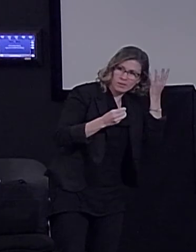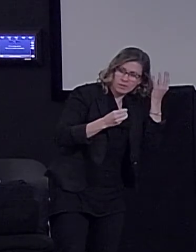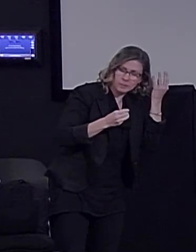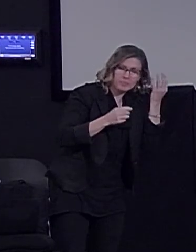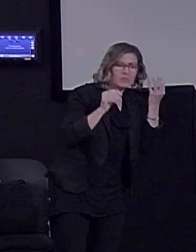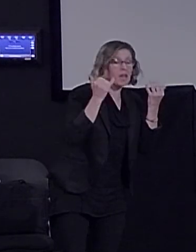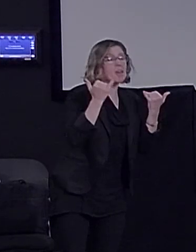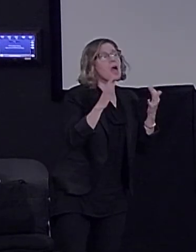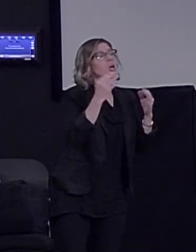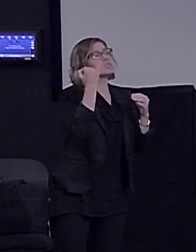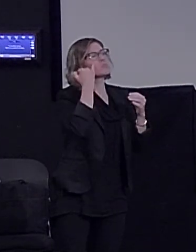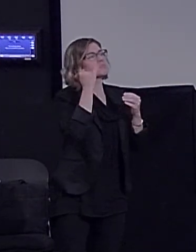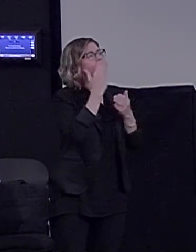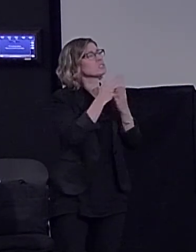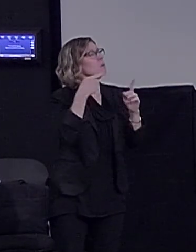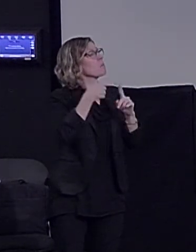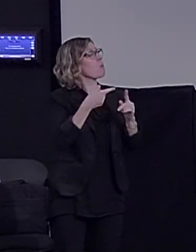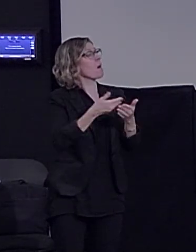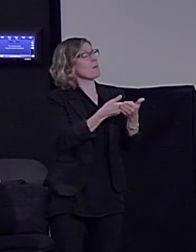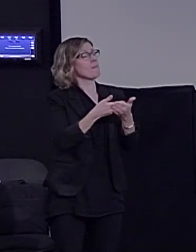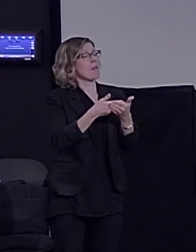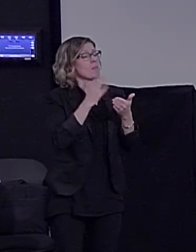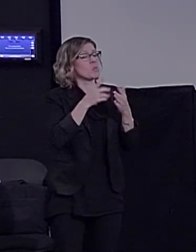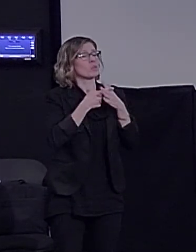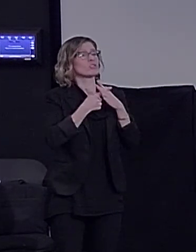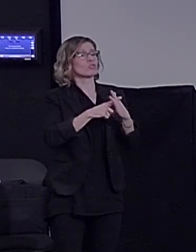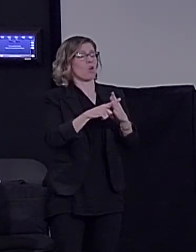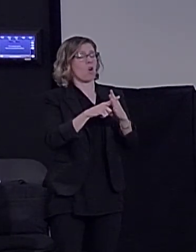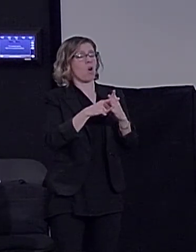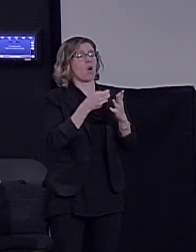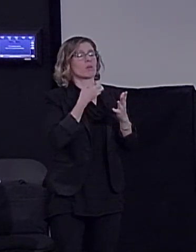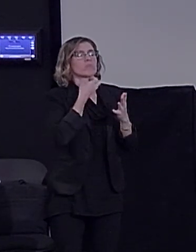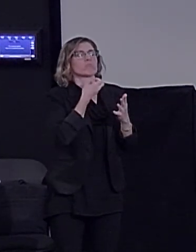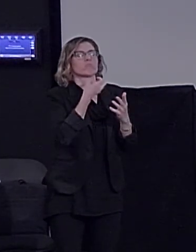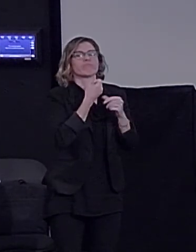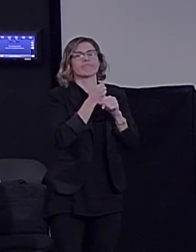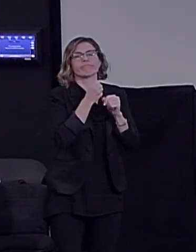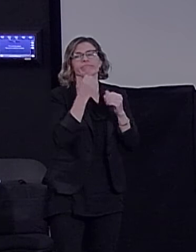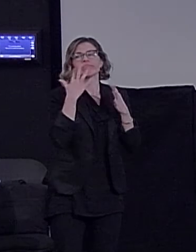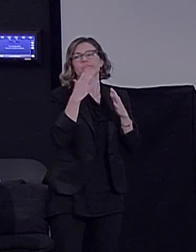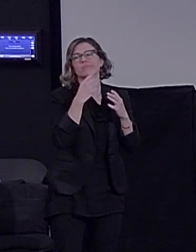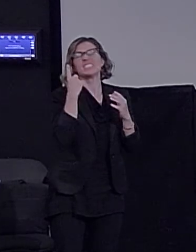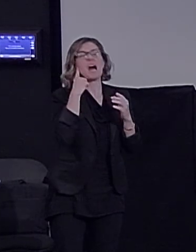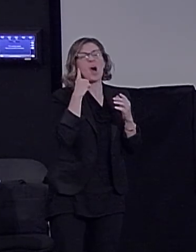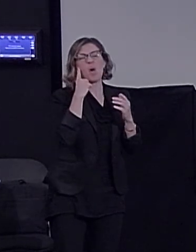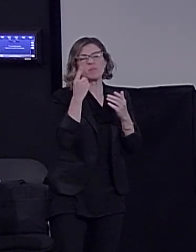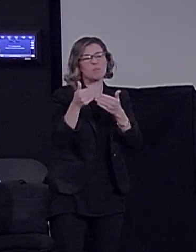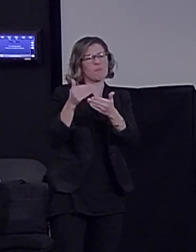starts producing sounds. Before they can actually produce words, they babble and they make